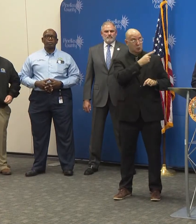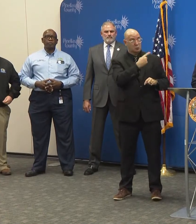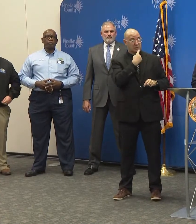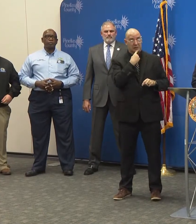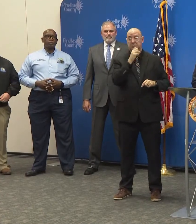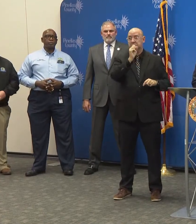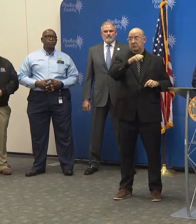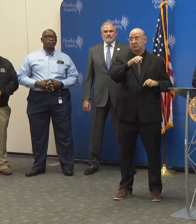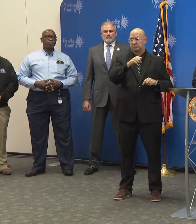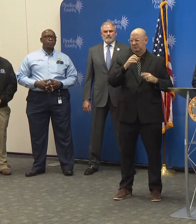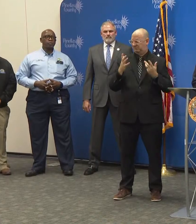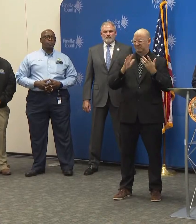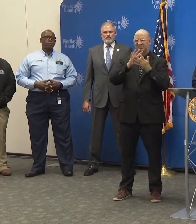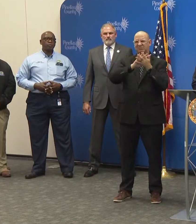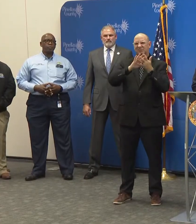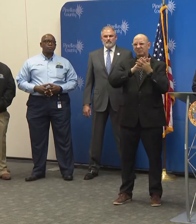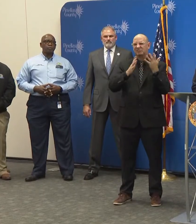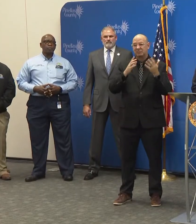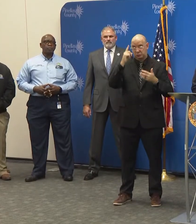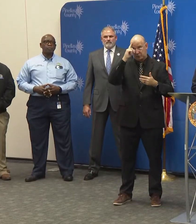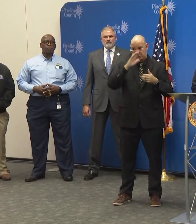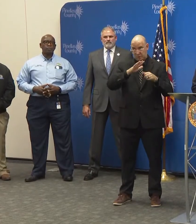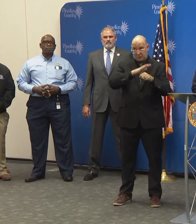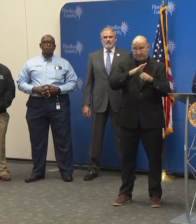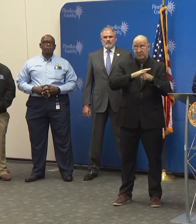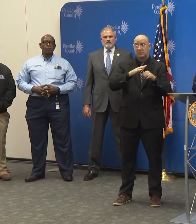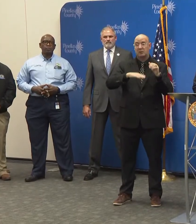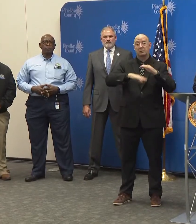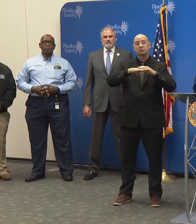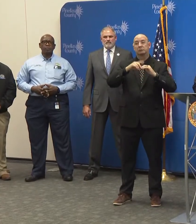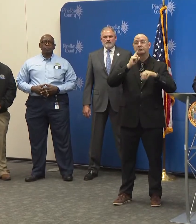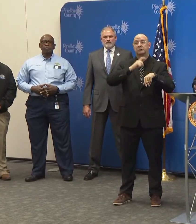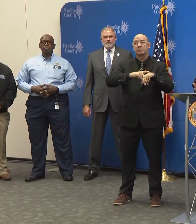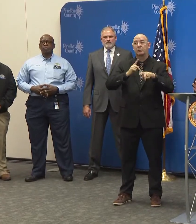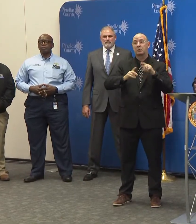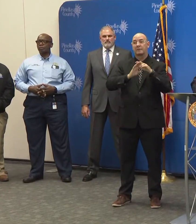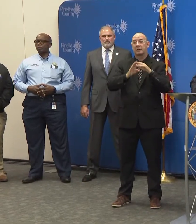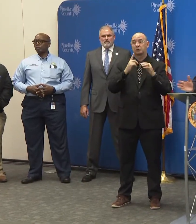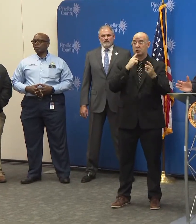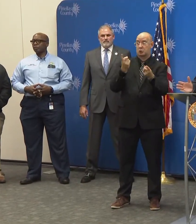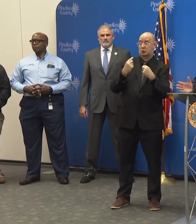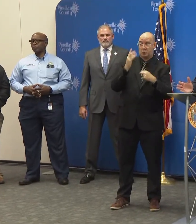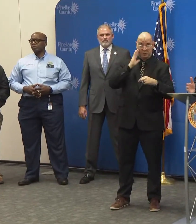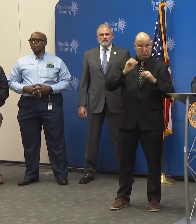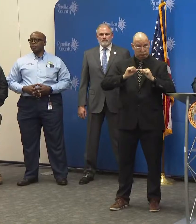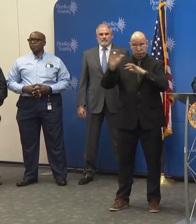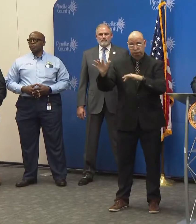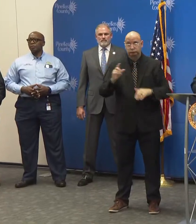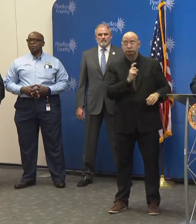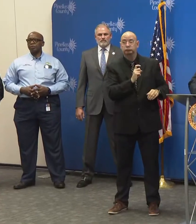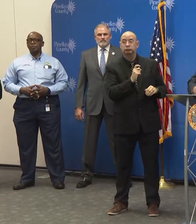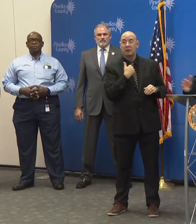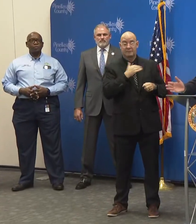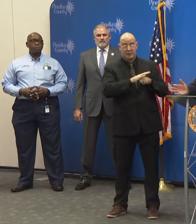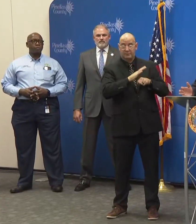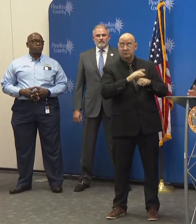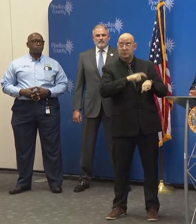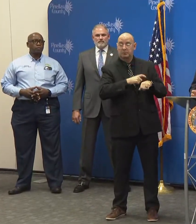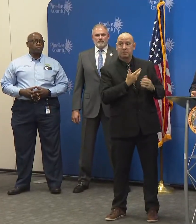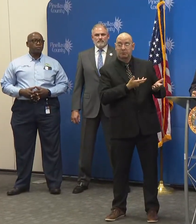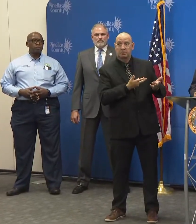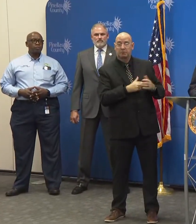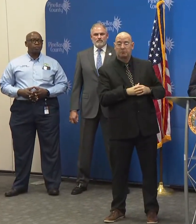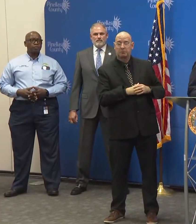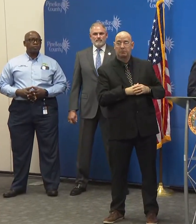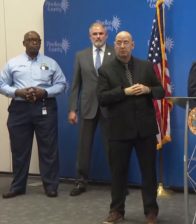enough time for people to get out with all the bottlenecks in Tampa Bay? So I think, so we are seeing an increase of traffic out of